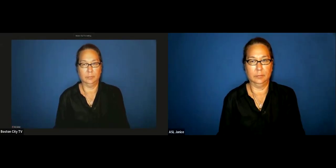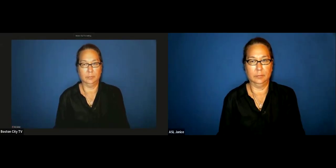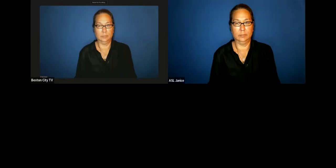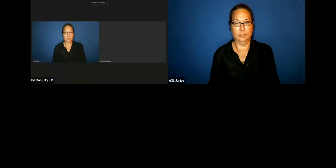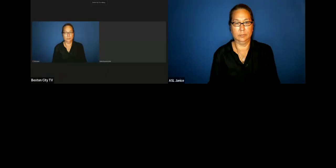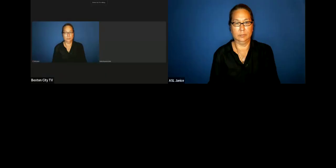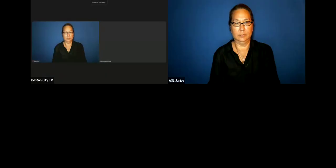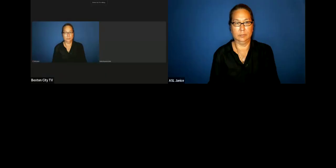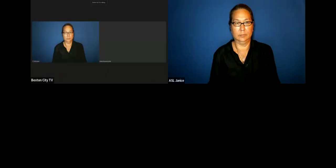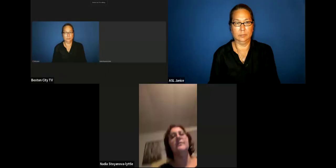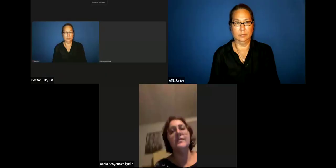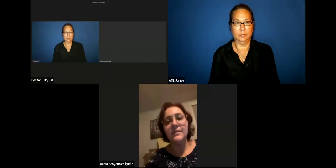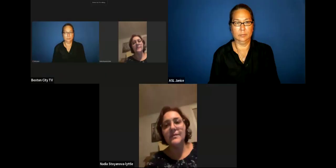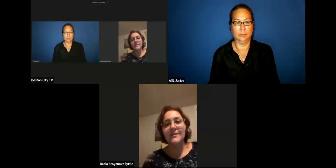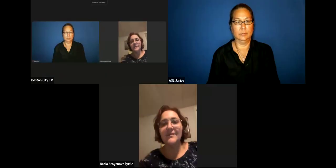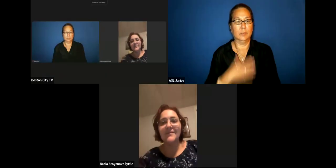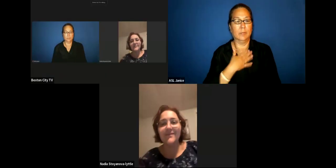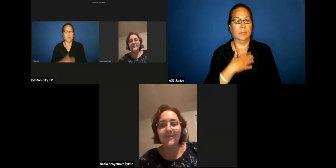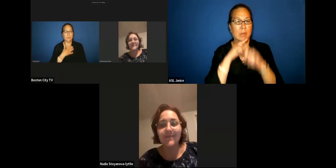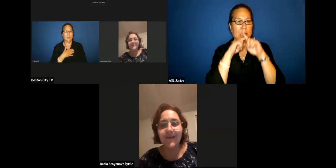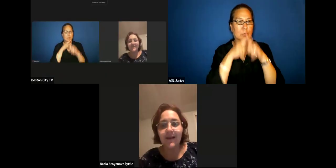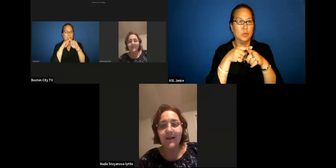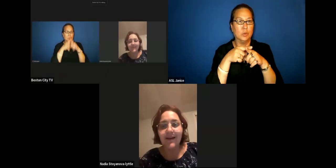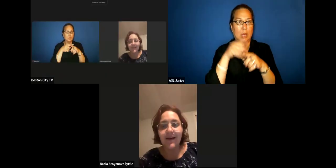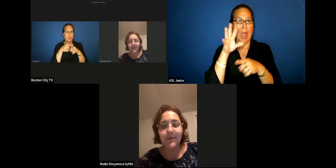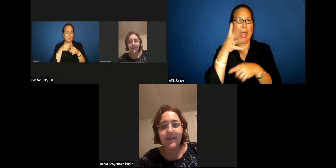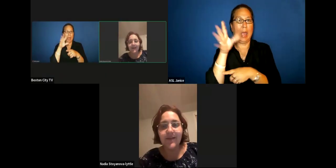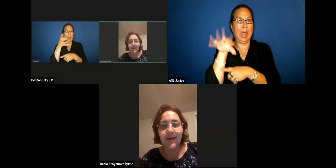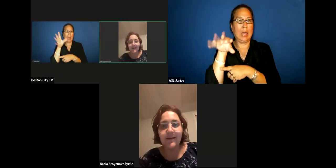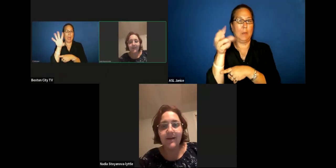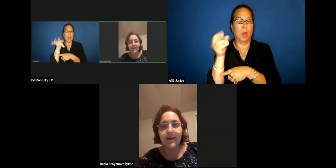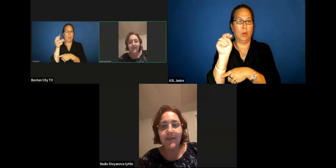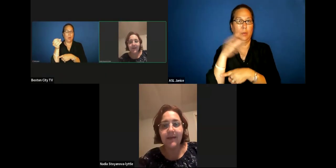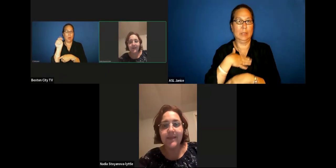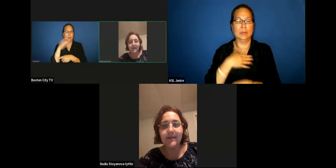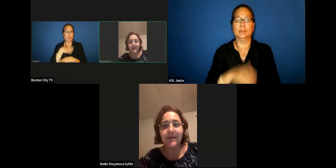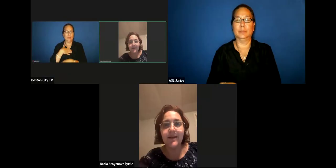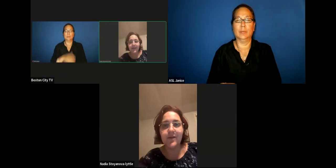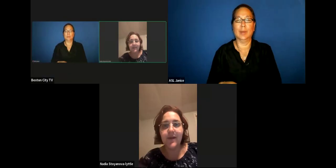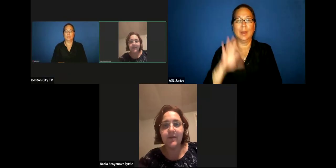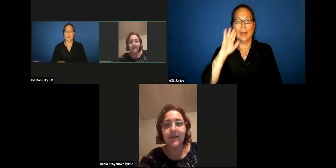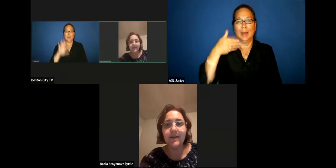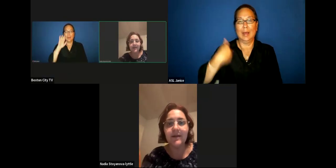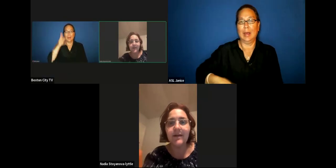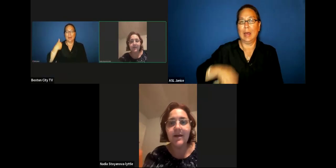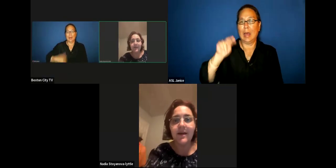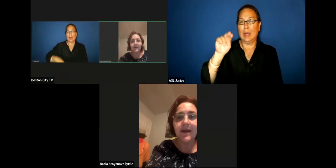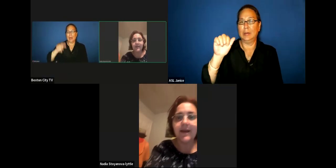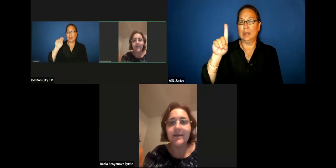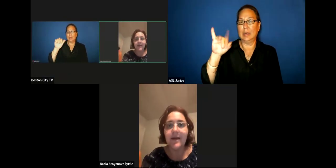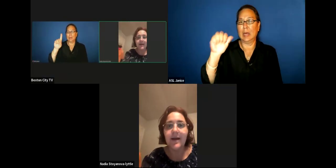Please unmute yourself and turn on your camera. Thank you. Hello, good evening. My name is Nadia